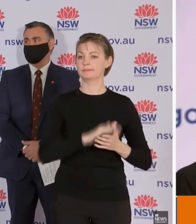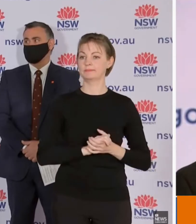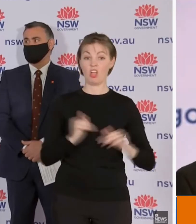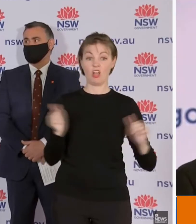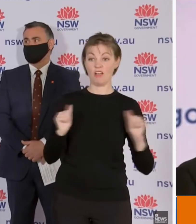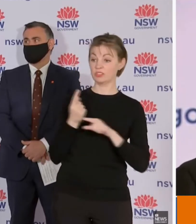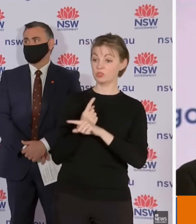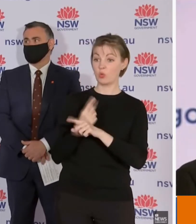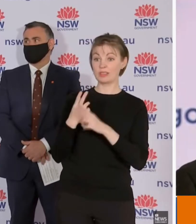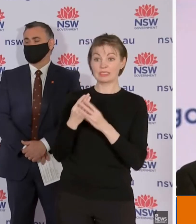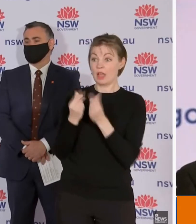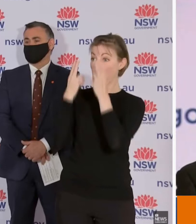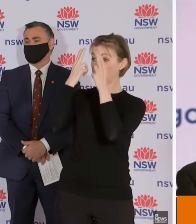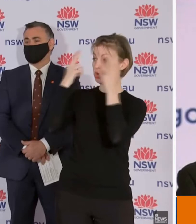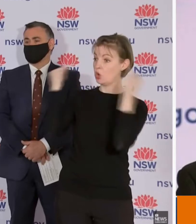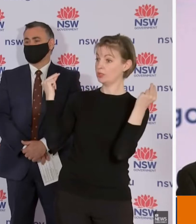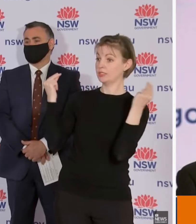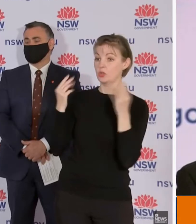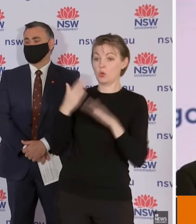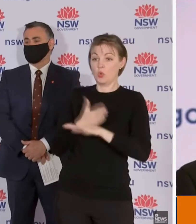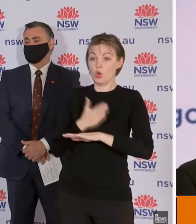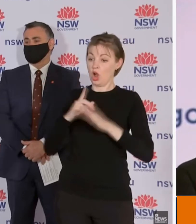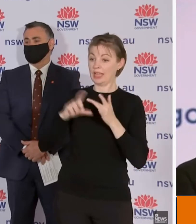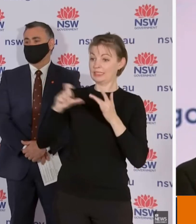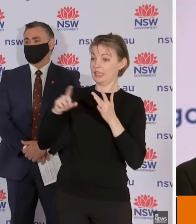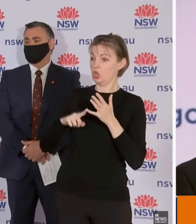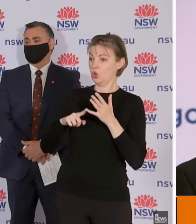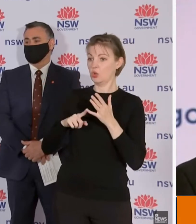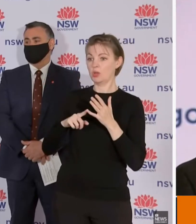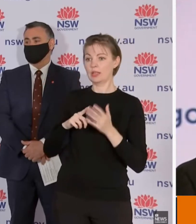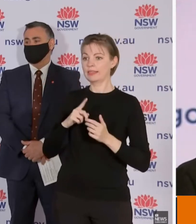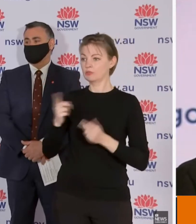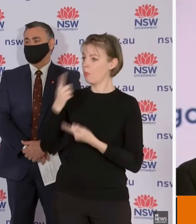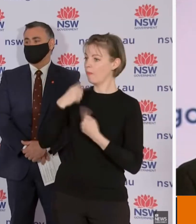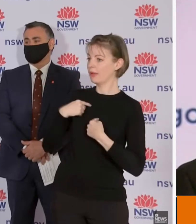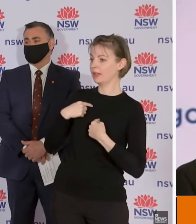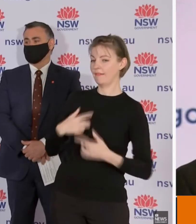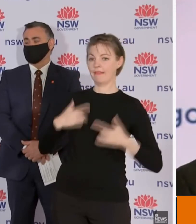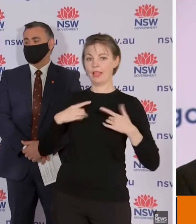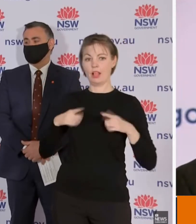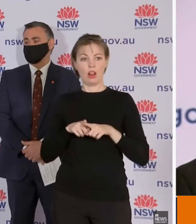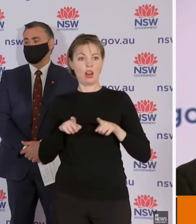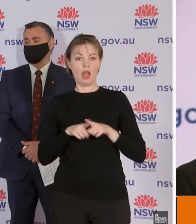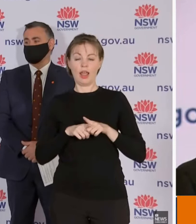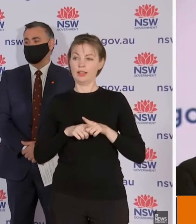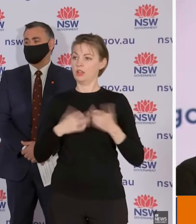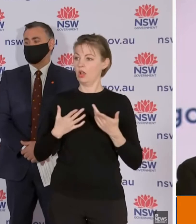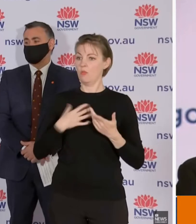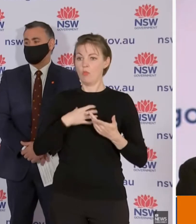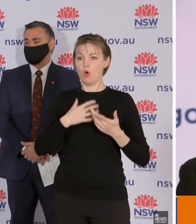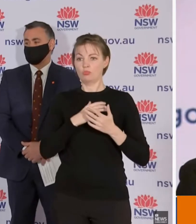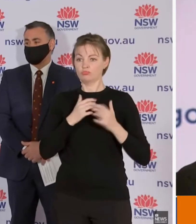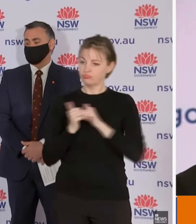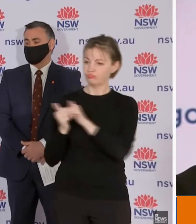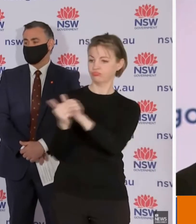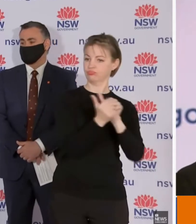what they've said to me is it actually has brought the whole team together in the hospital. I think I made the reference yesterday to being a bit like an aircraft carrier, and